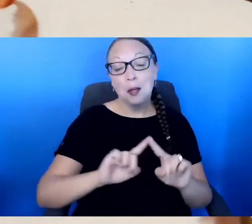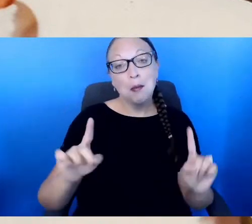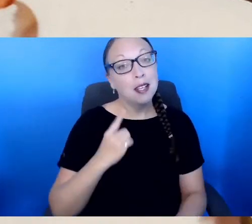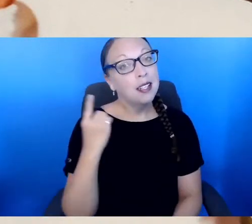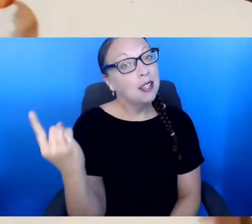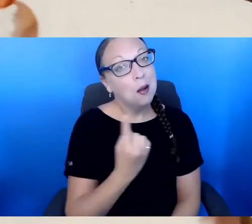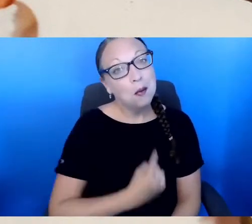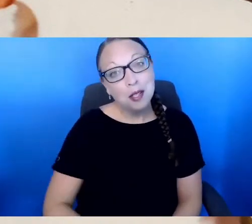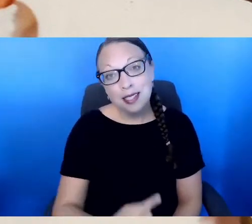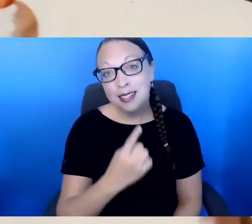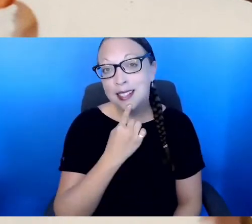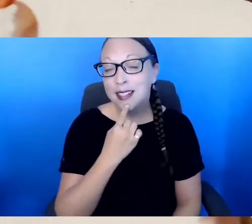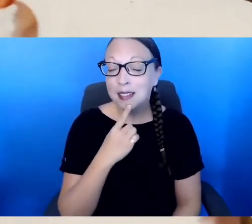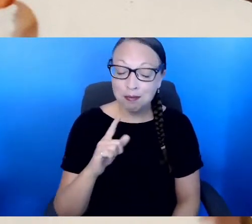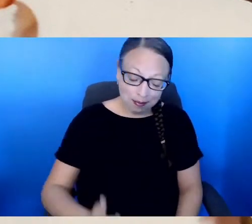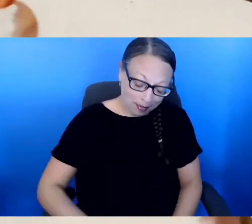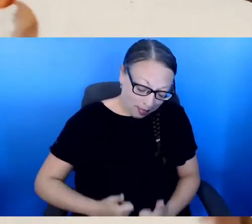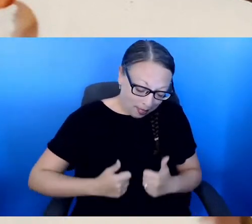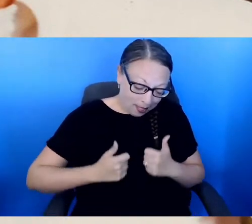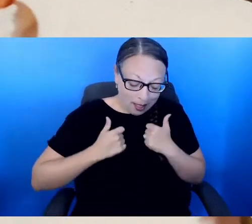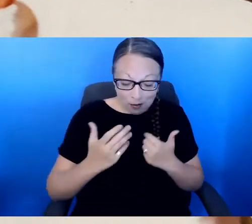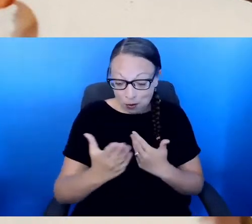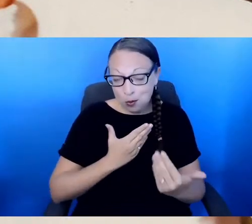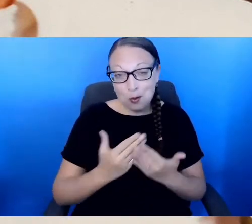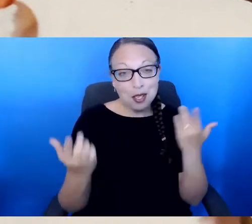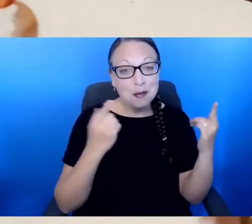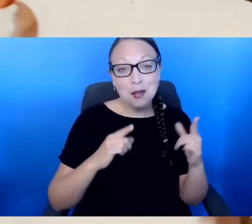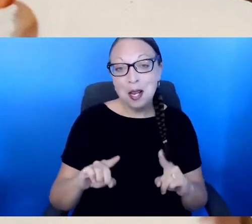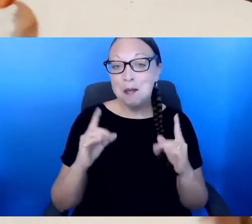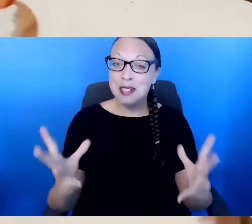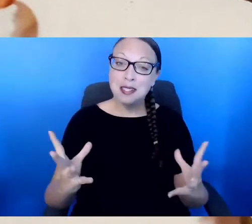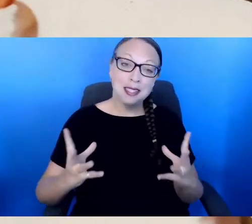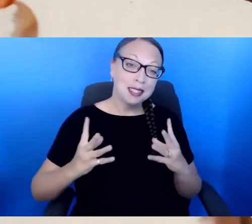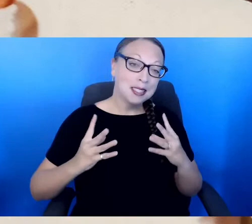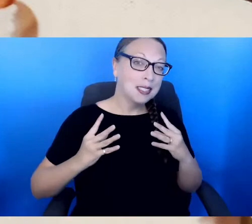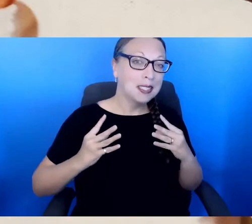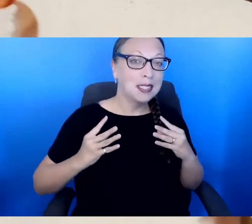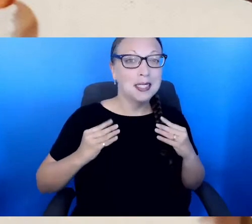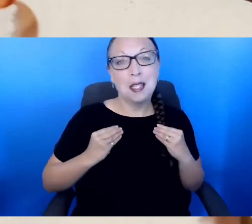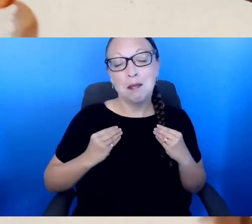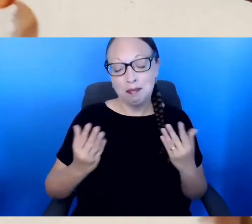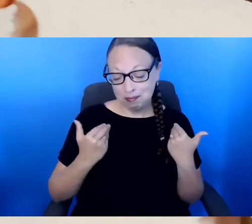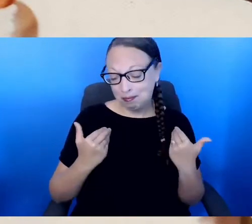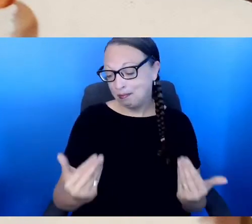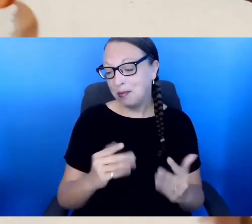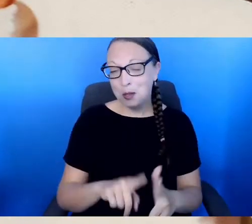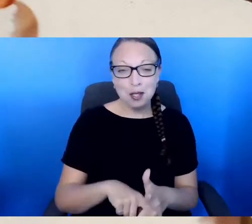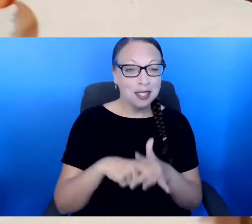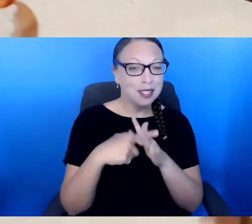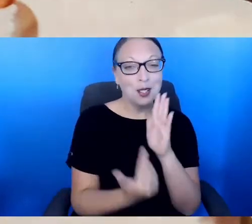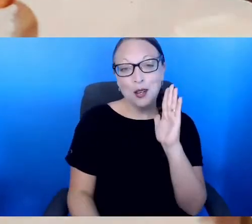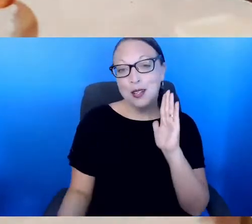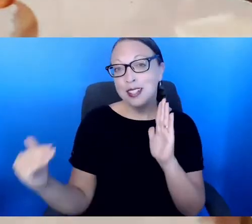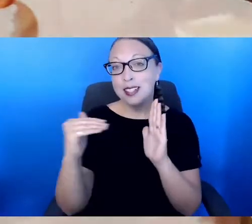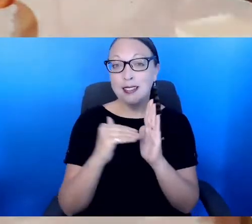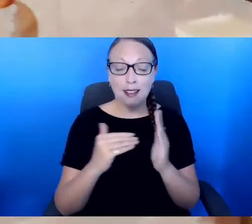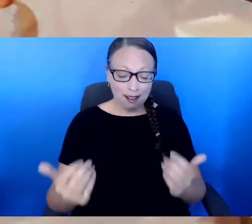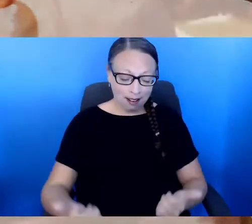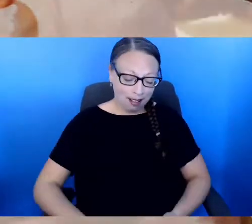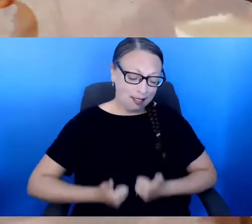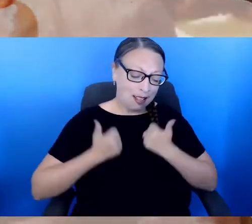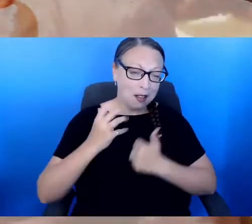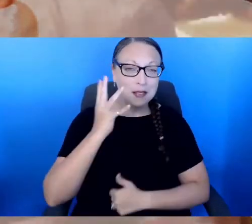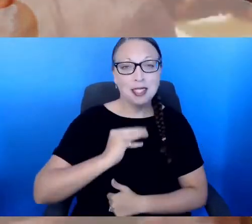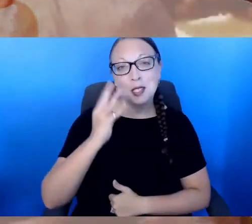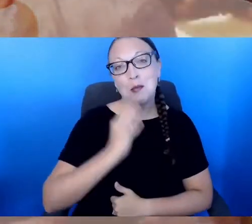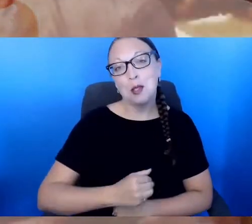But he always said you must roll with the punches, pick yourself up and start again. He said life has to be walked